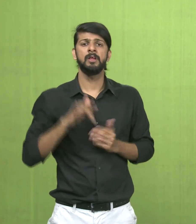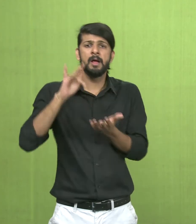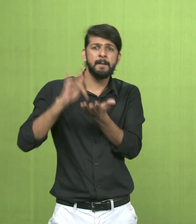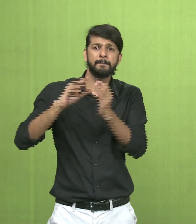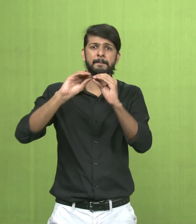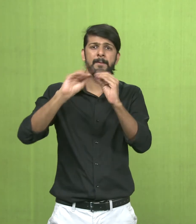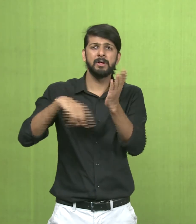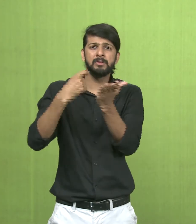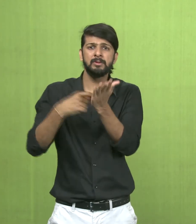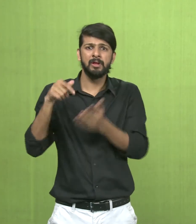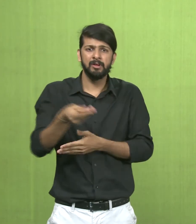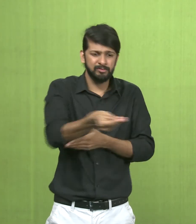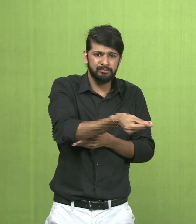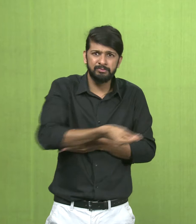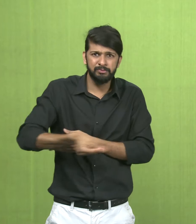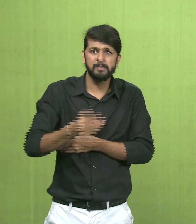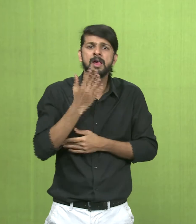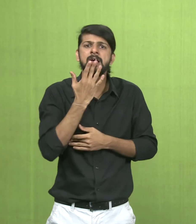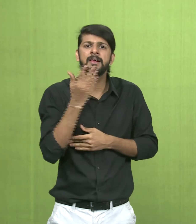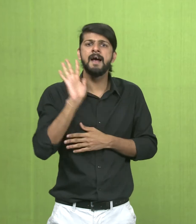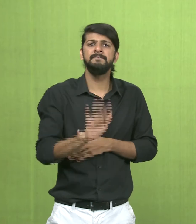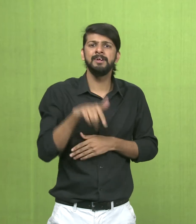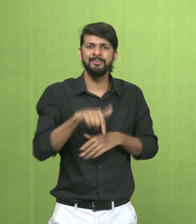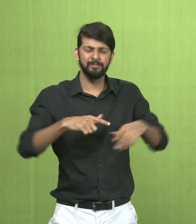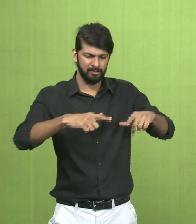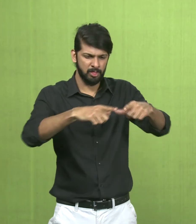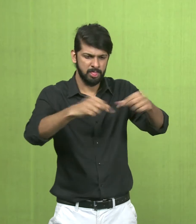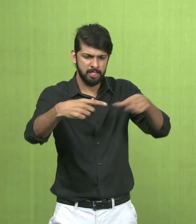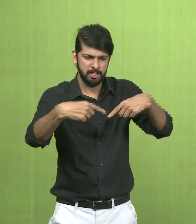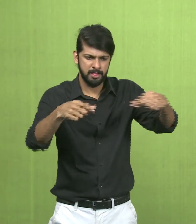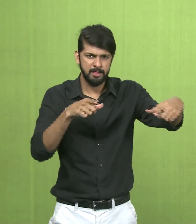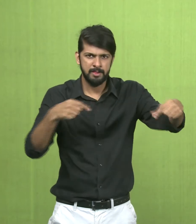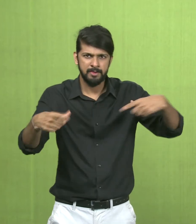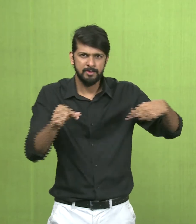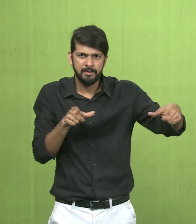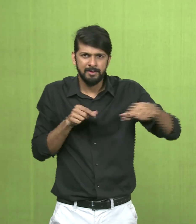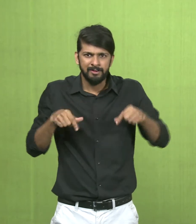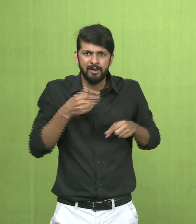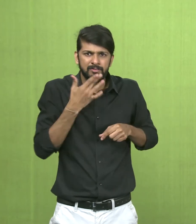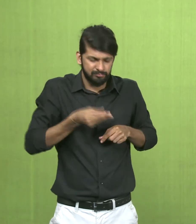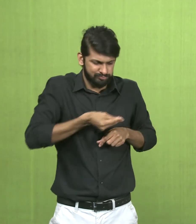in Bihar these designs are known as